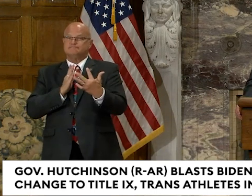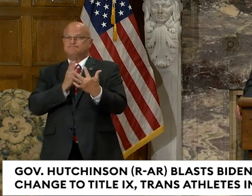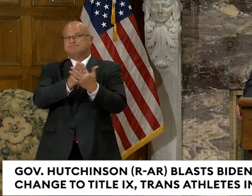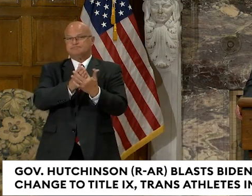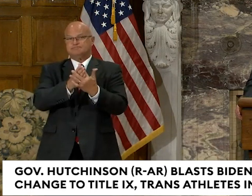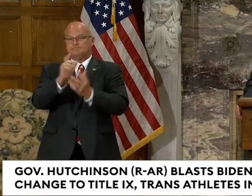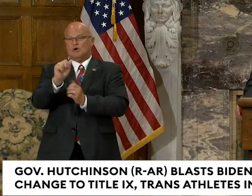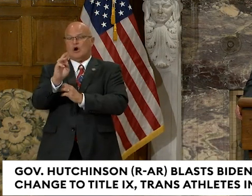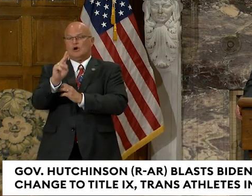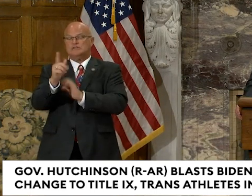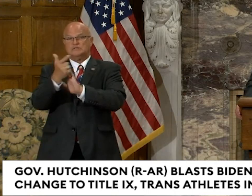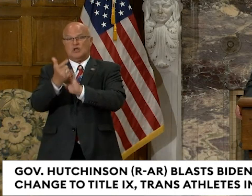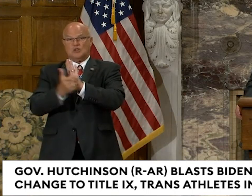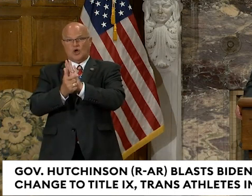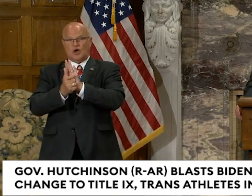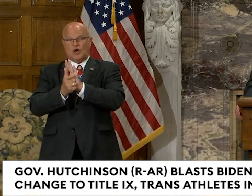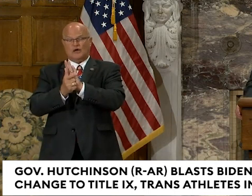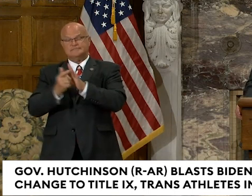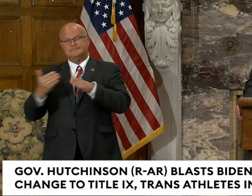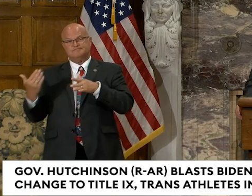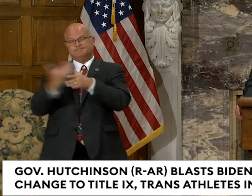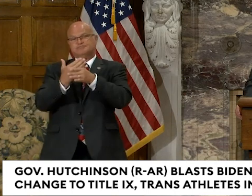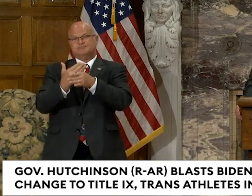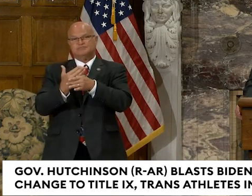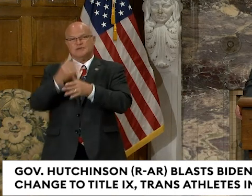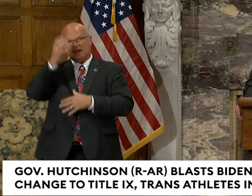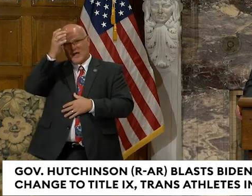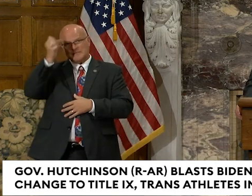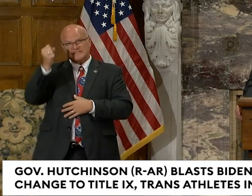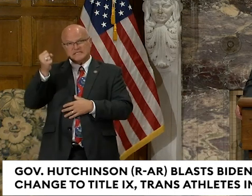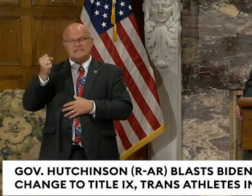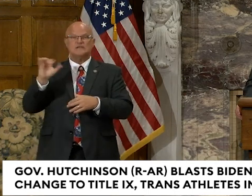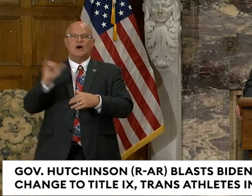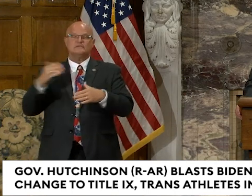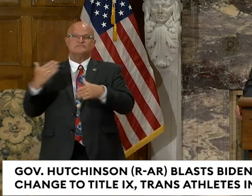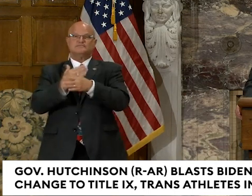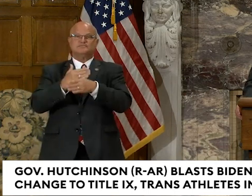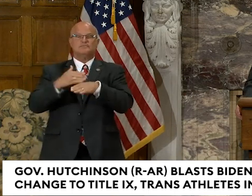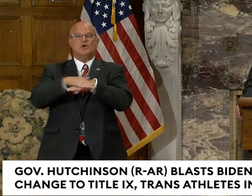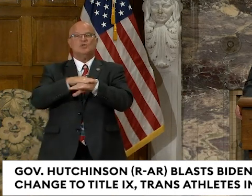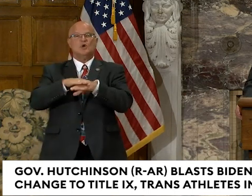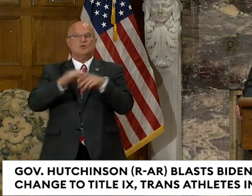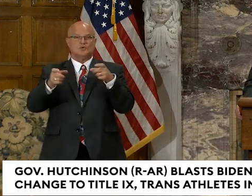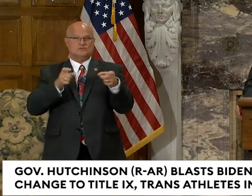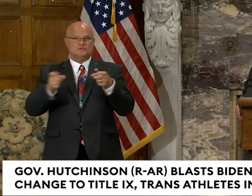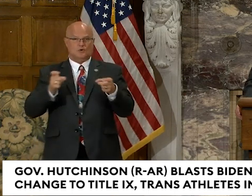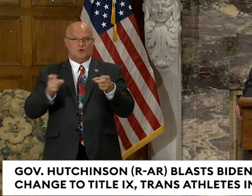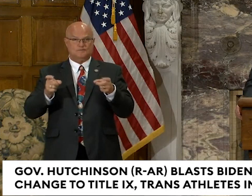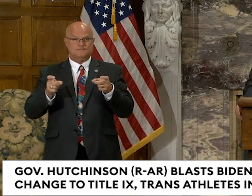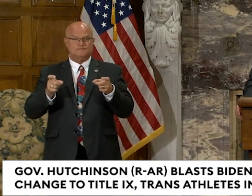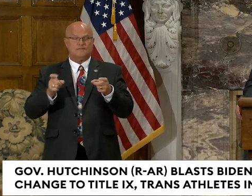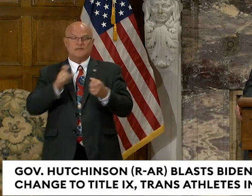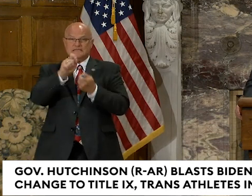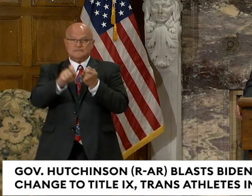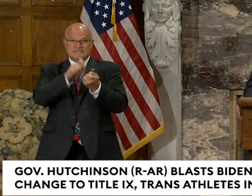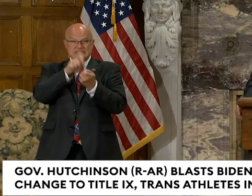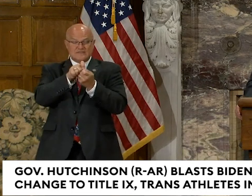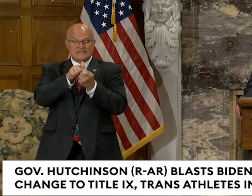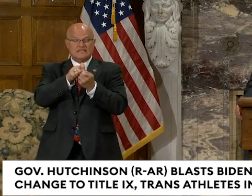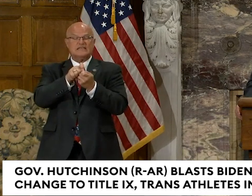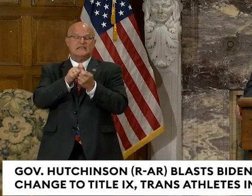with Arkansas law, it would interfere with common sense, and it would interfere with local control.